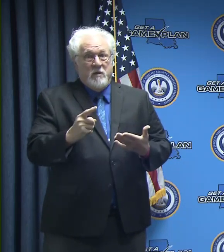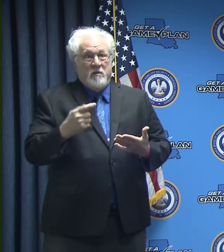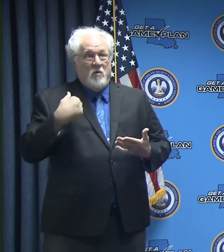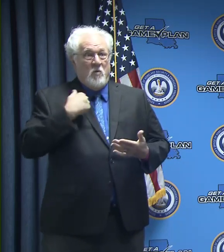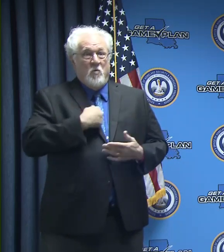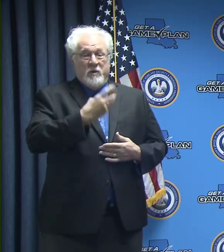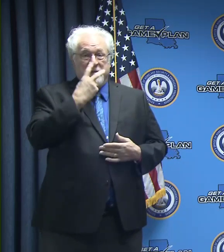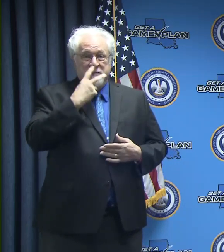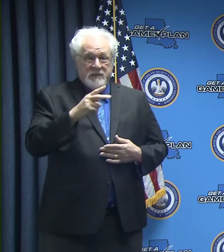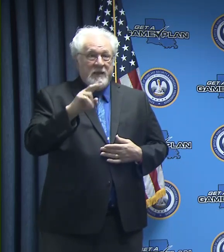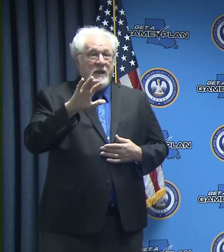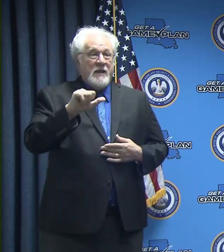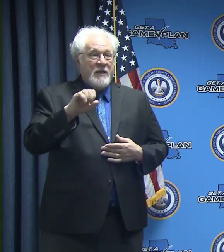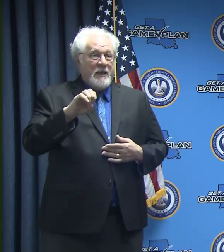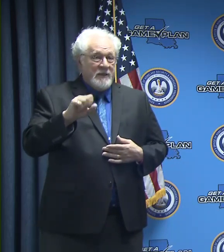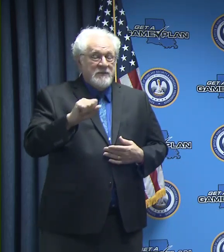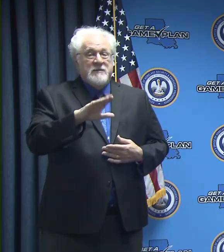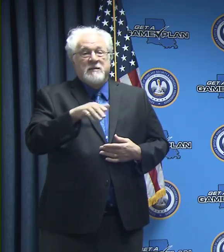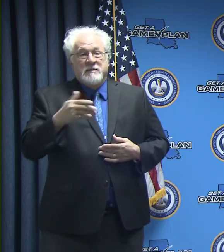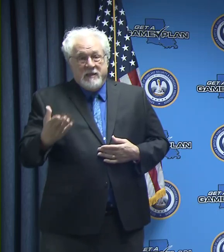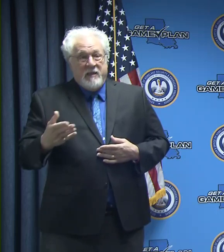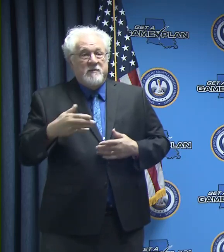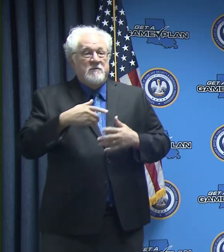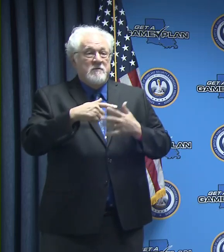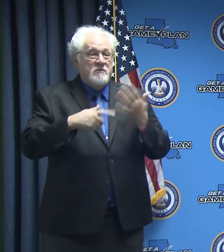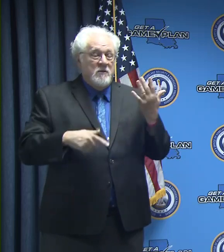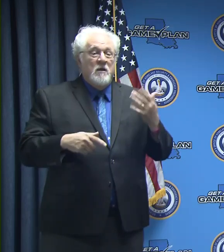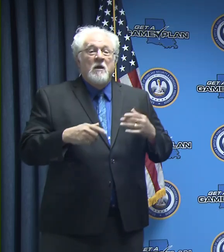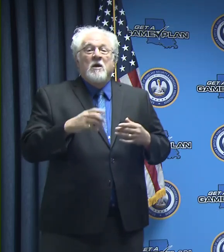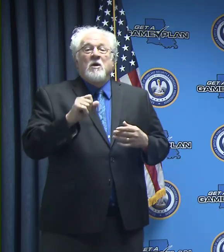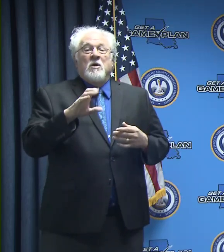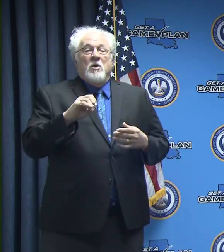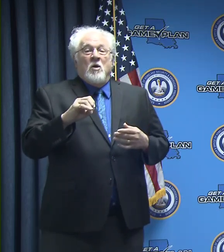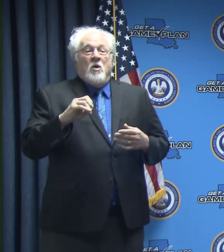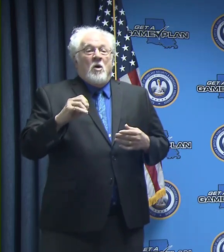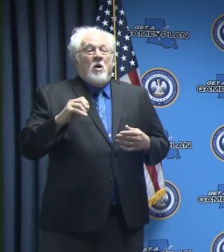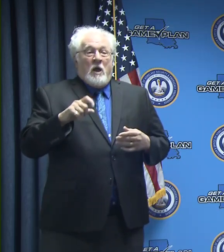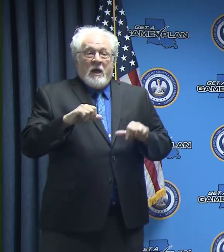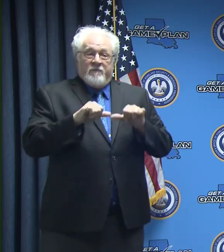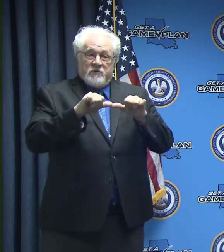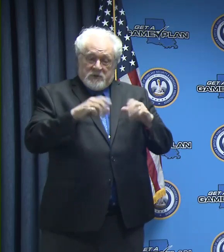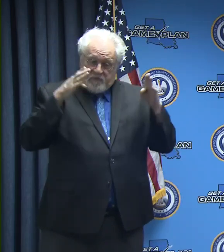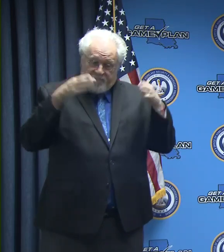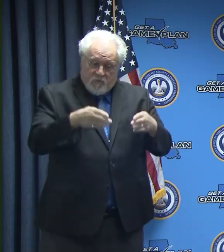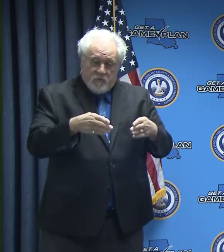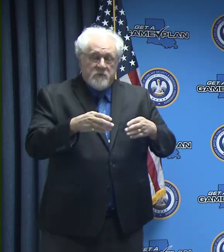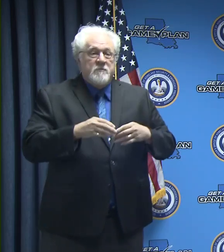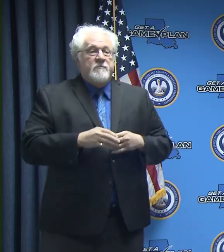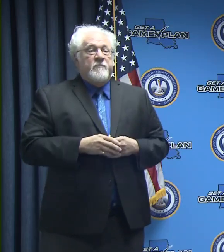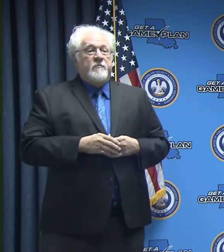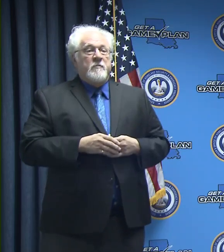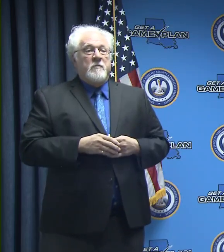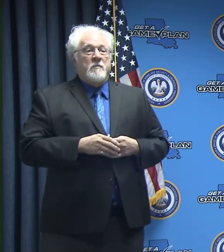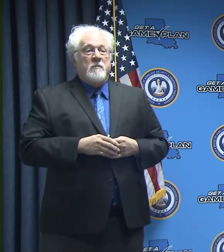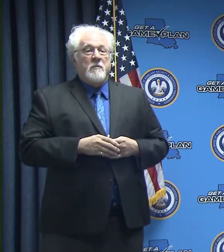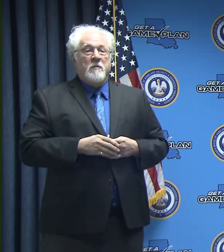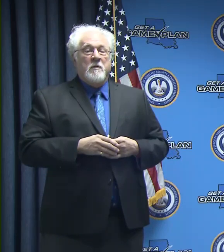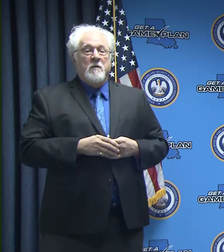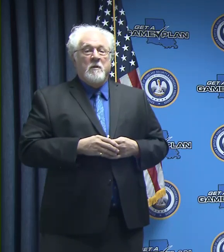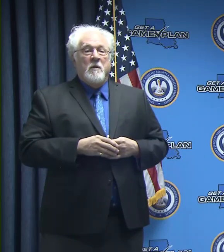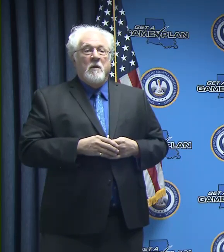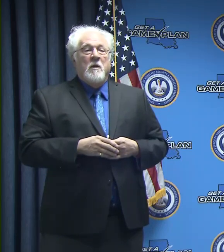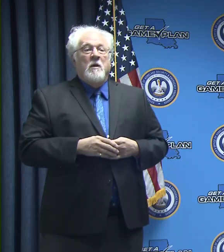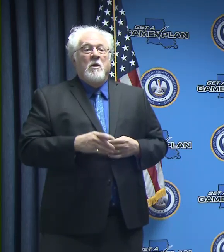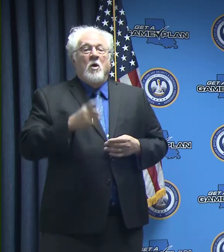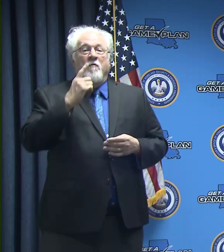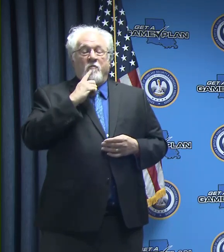see cases and deaths and so forth. So we have to stay focused on this. As